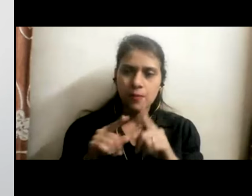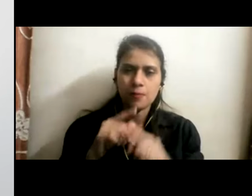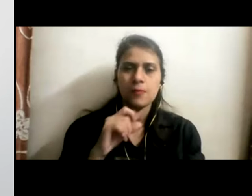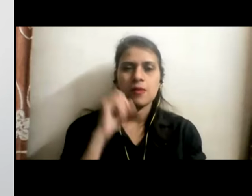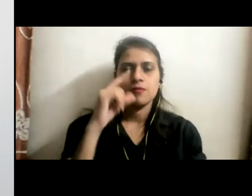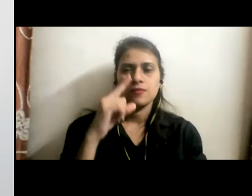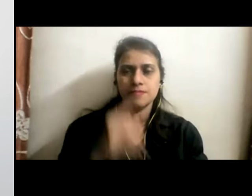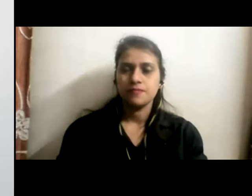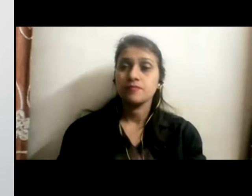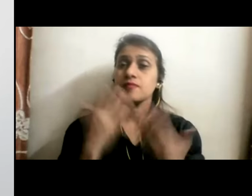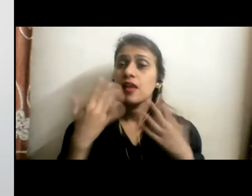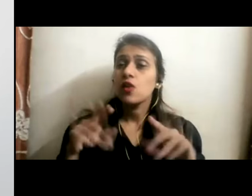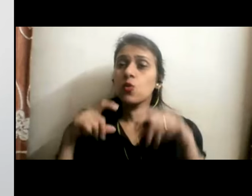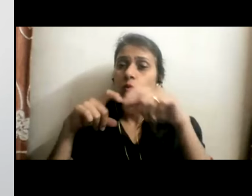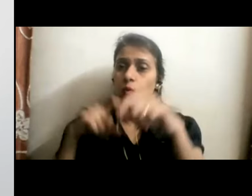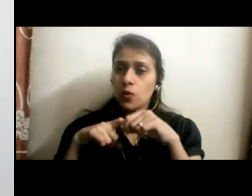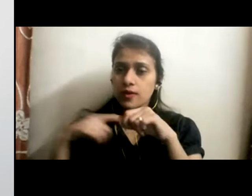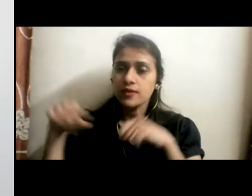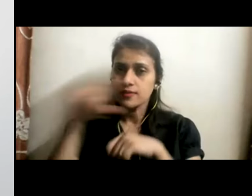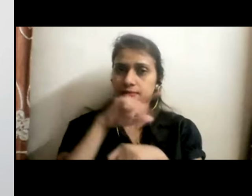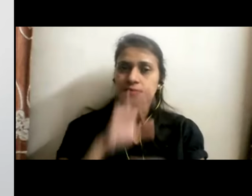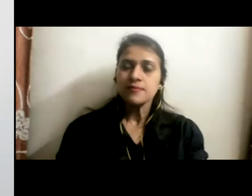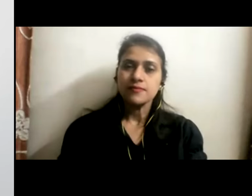Any questions regarding these?